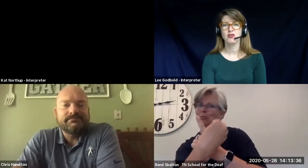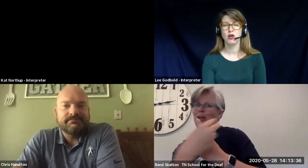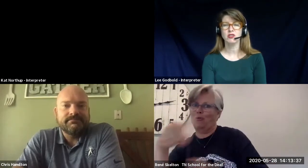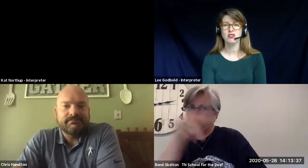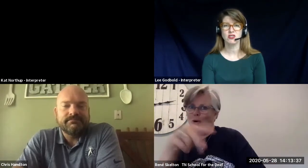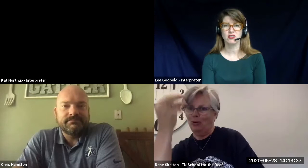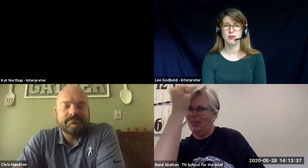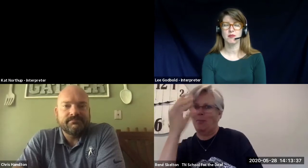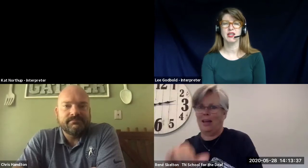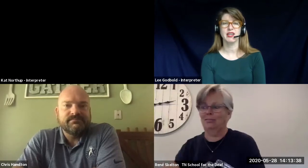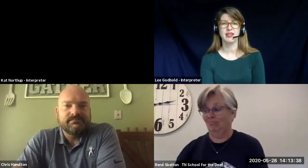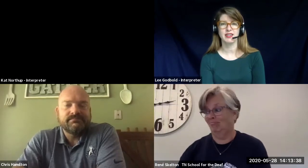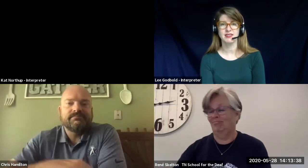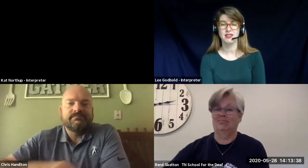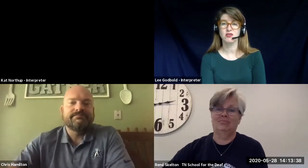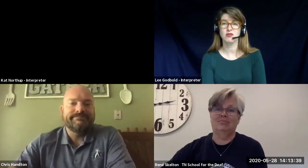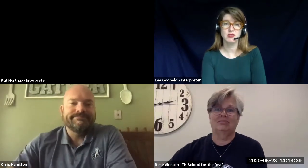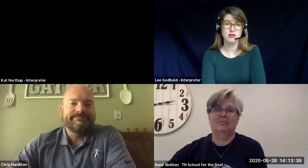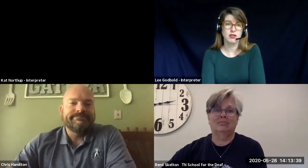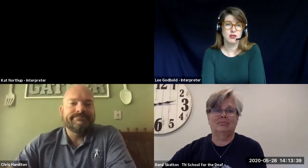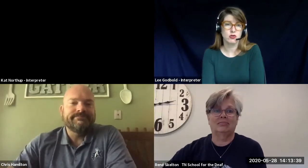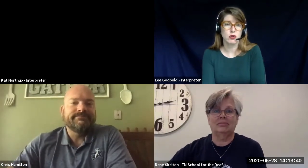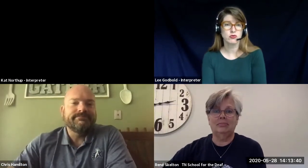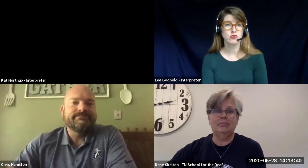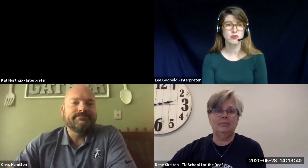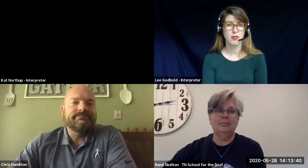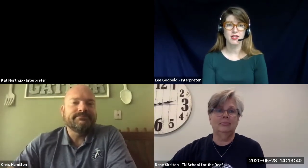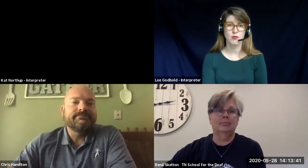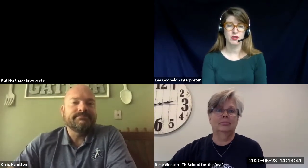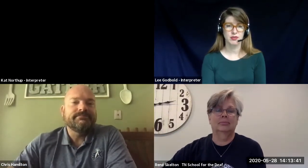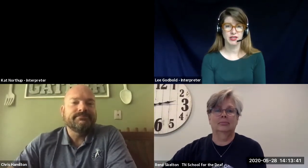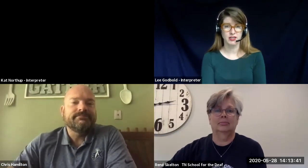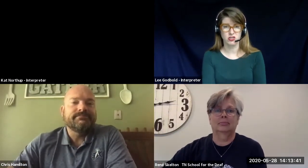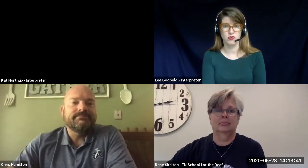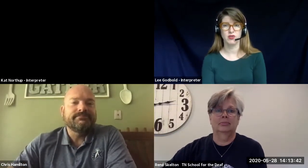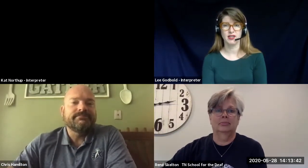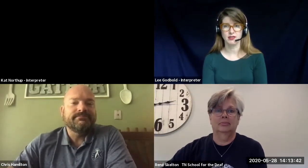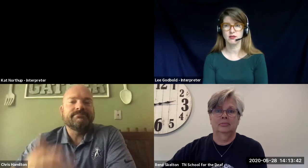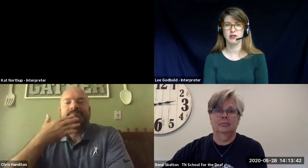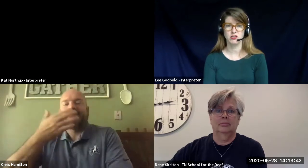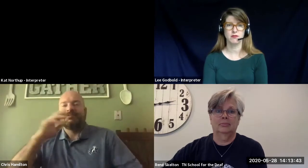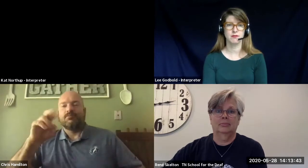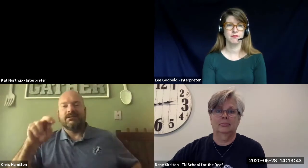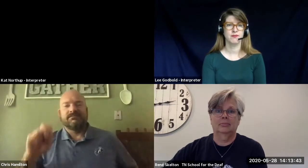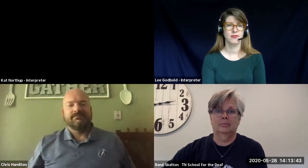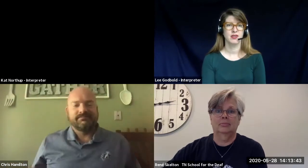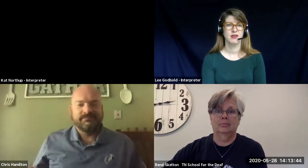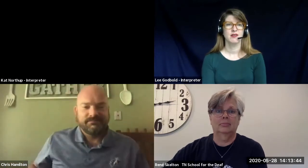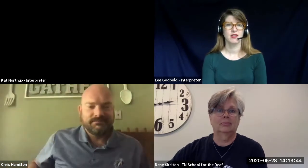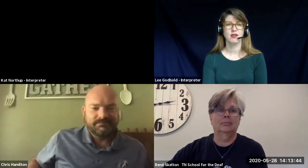own concerns about playing against us. So consider that your local schools may not want to play against you with that consideration. Thank you,